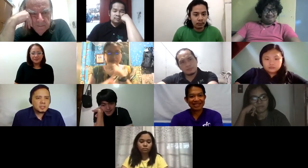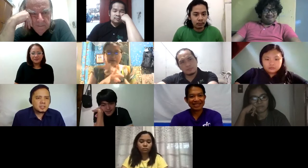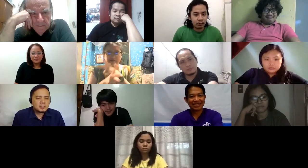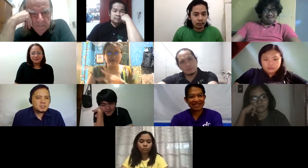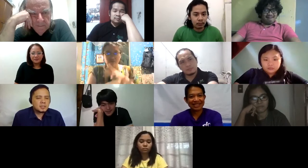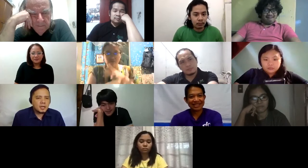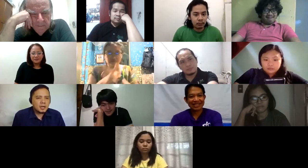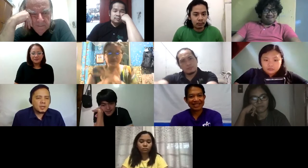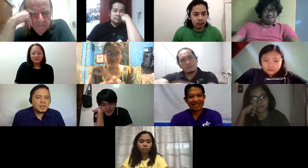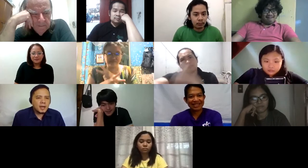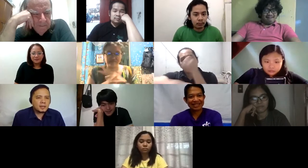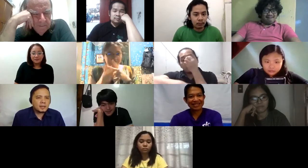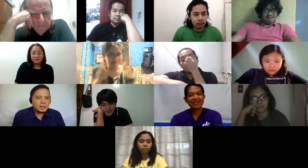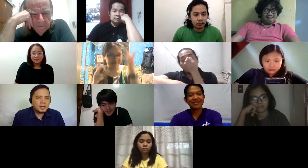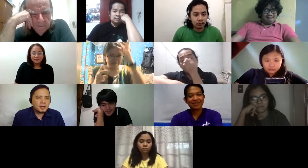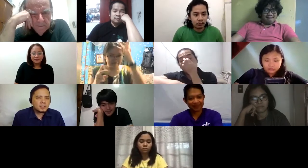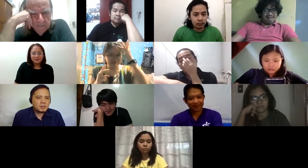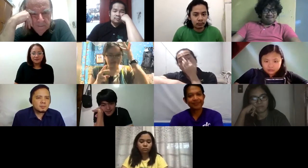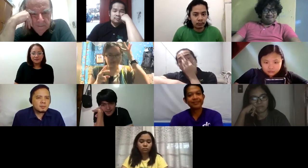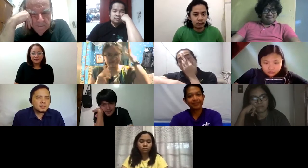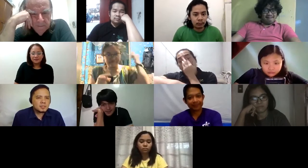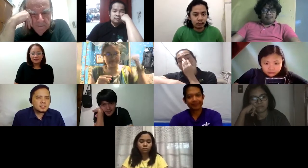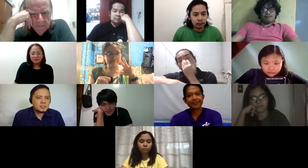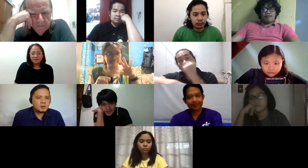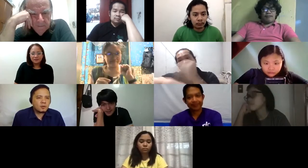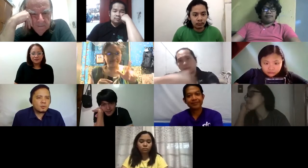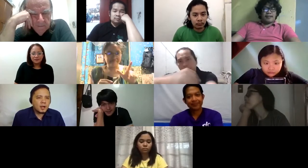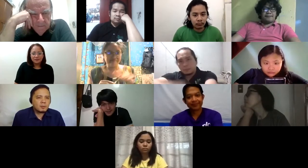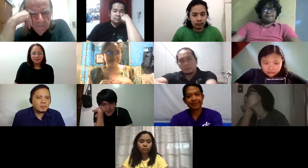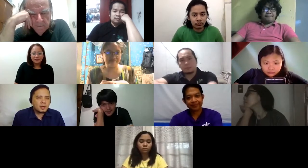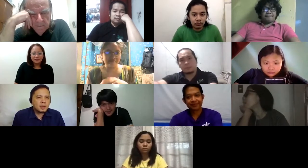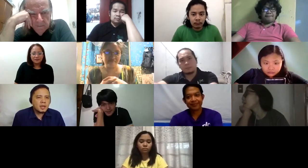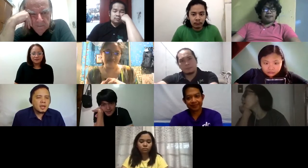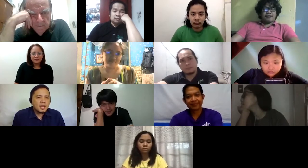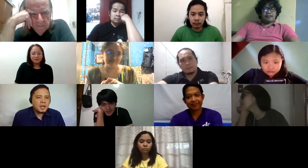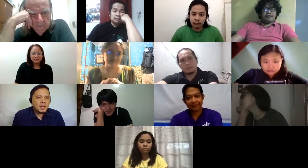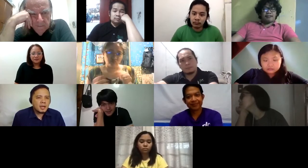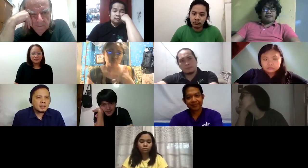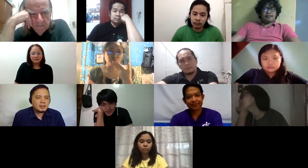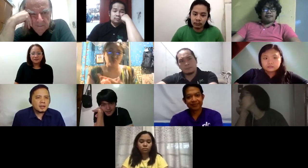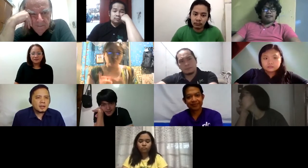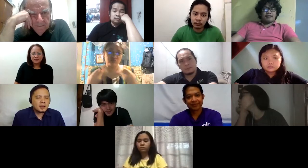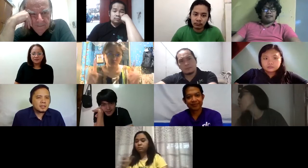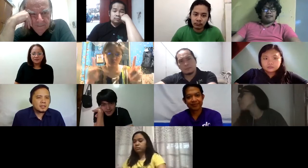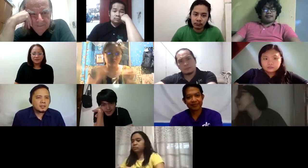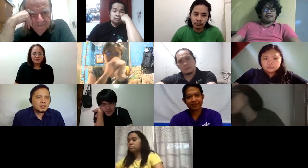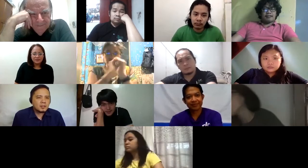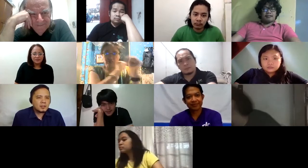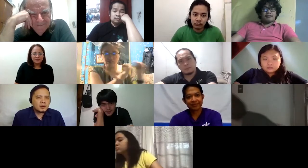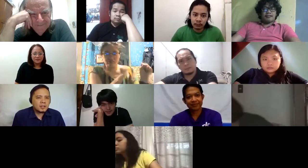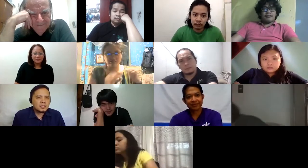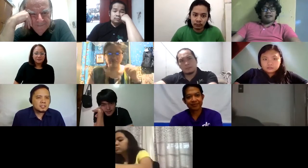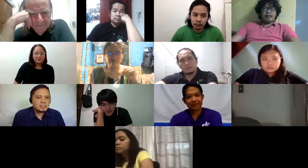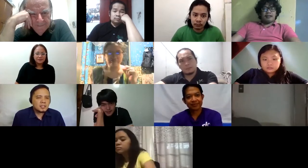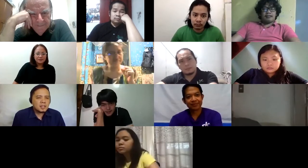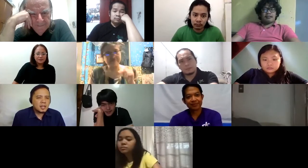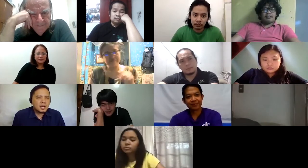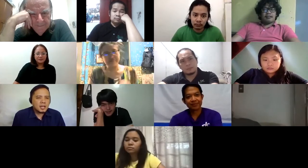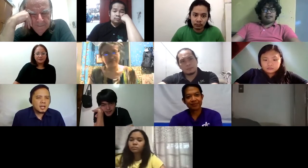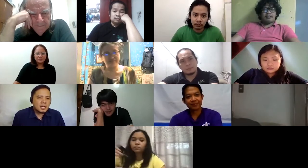as we can. And I know that sometimes it's overwhelming, and there is kind